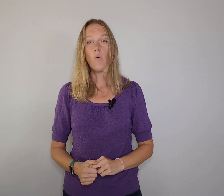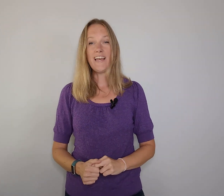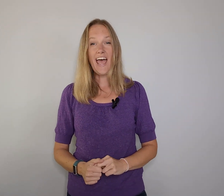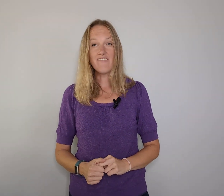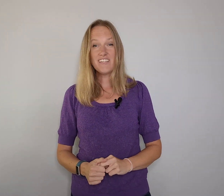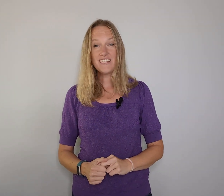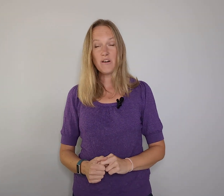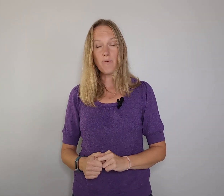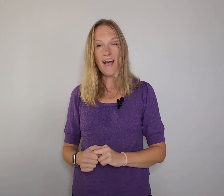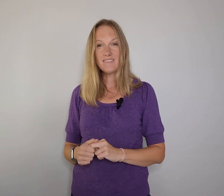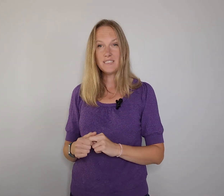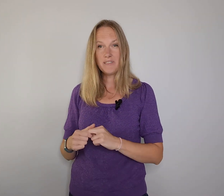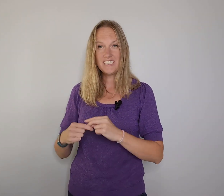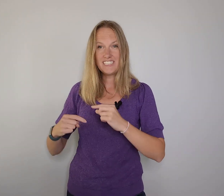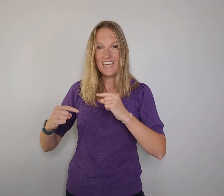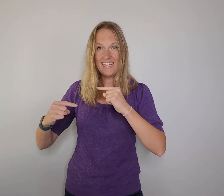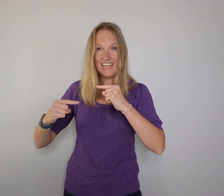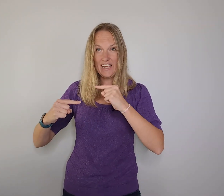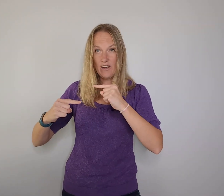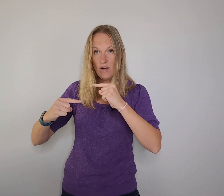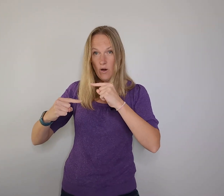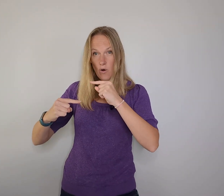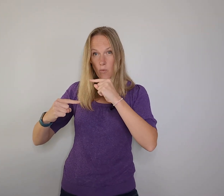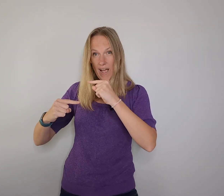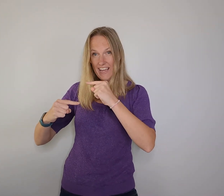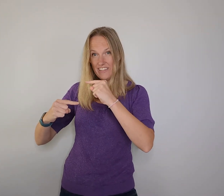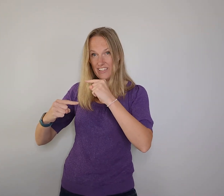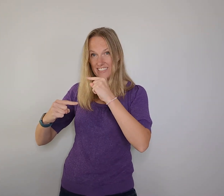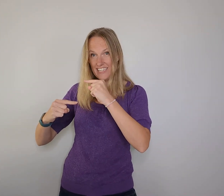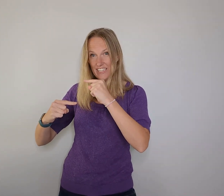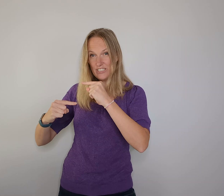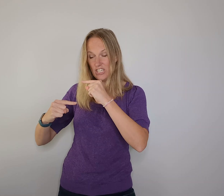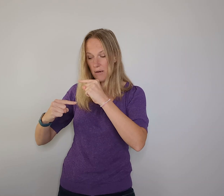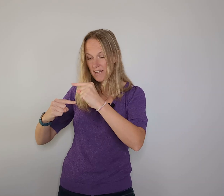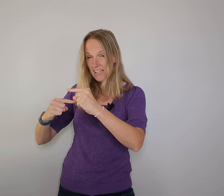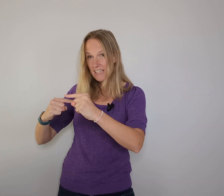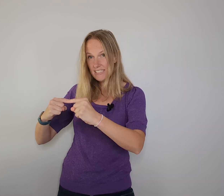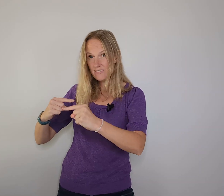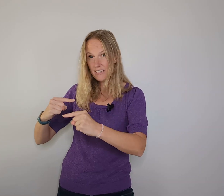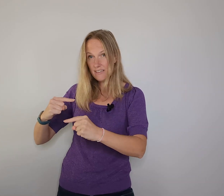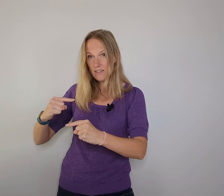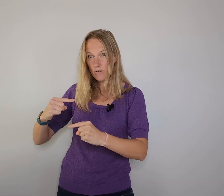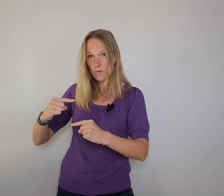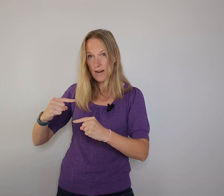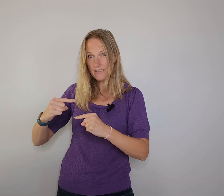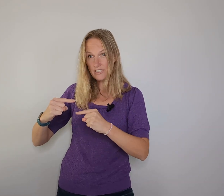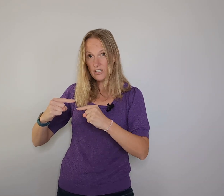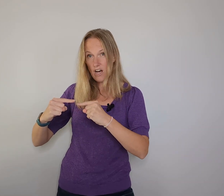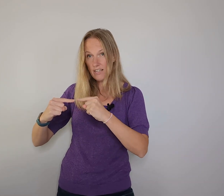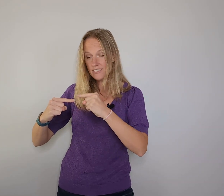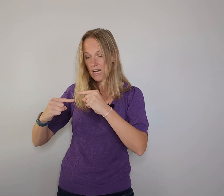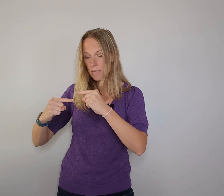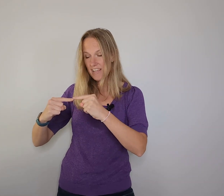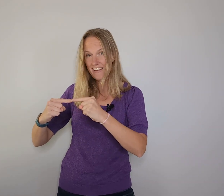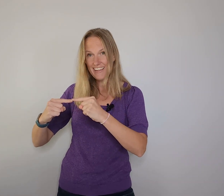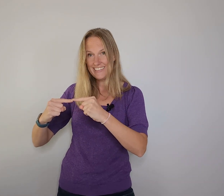when everything around me is shaking, when you're going to take your dominant index finger, go around your non-dominant and touch